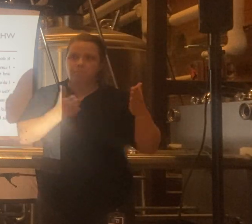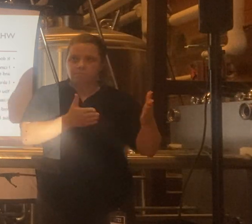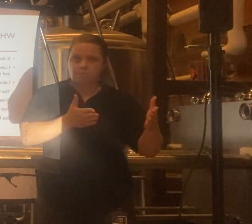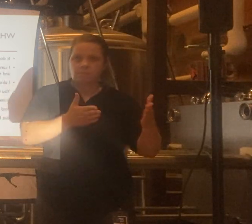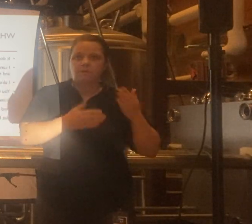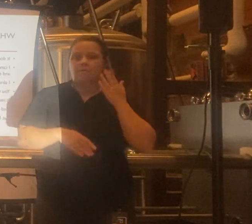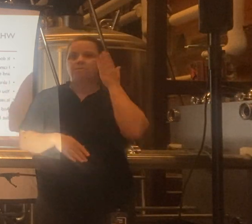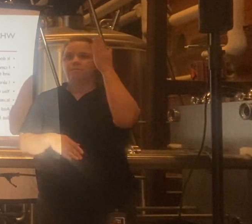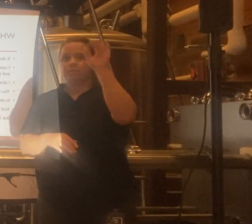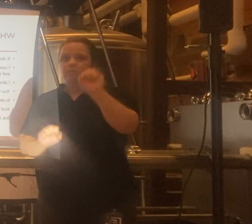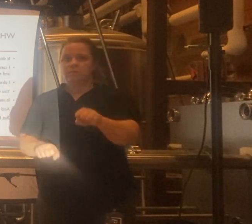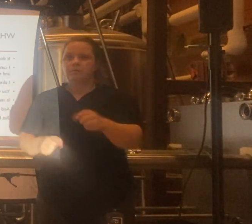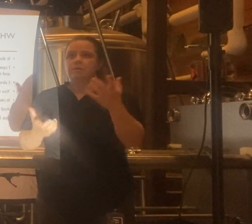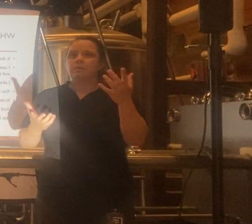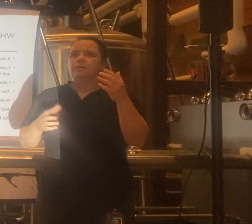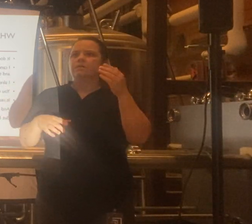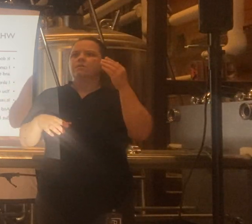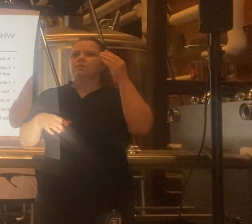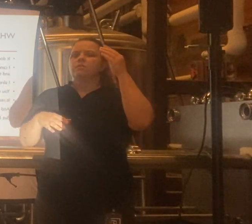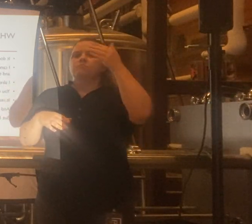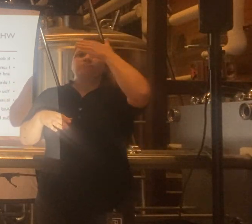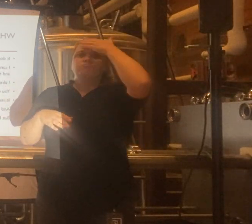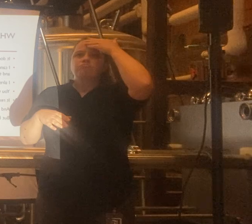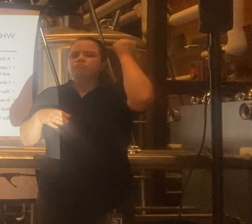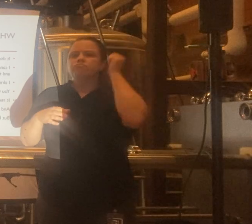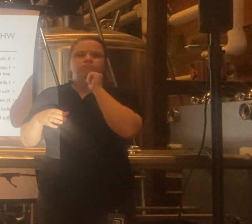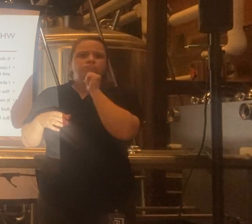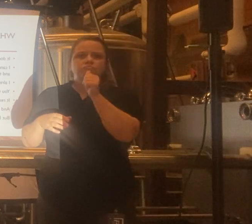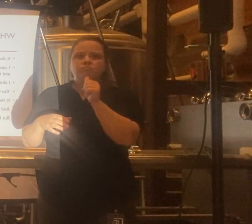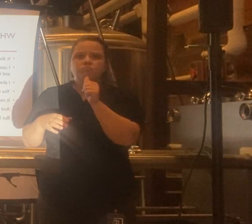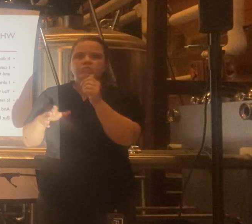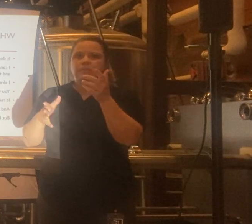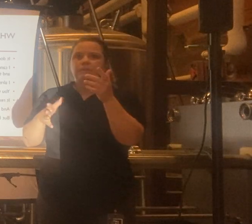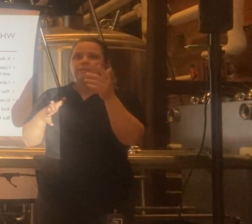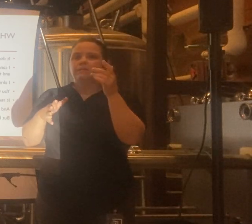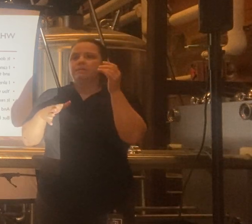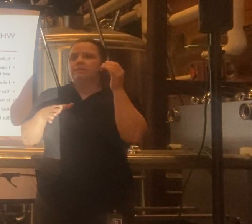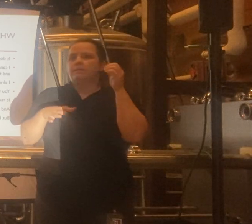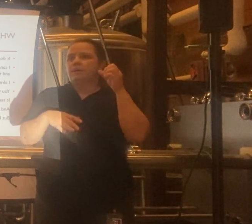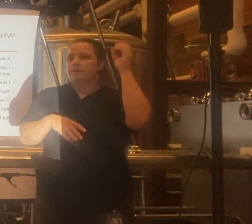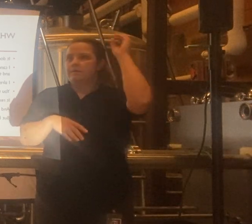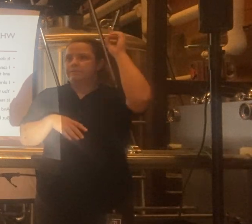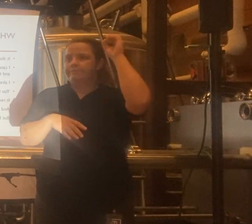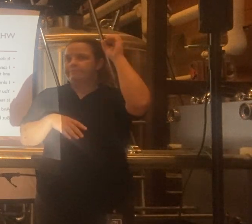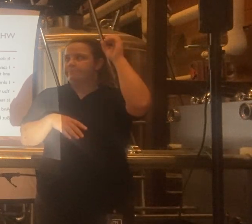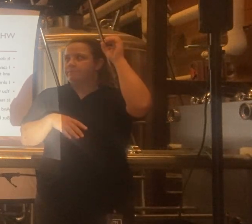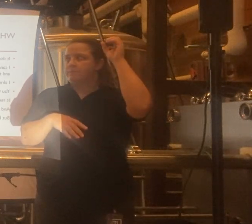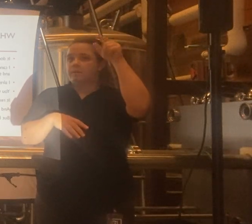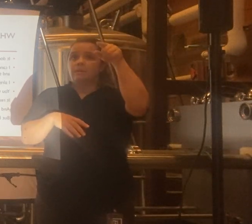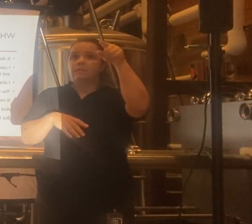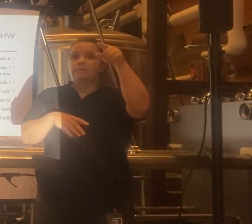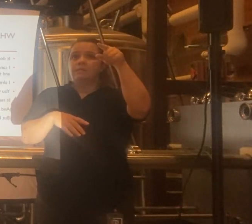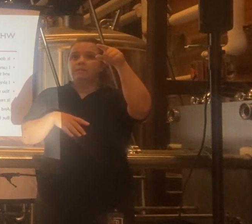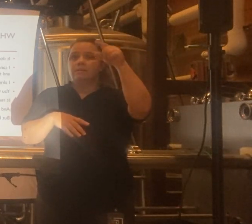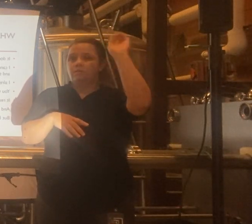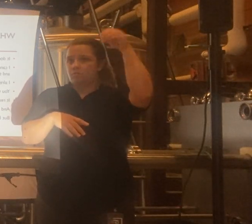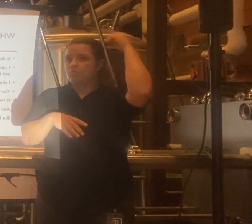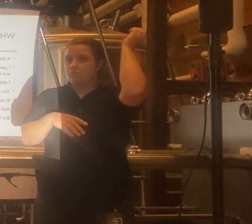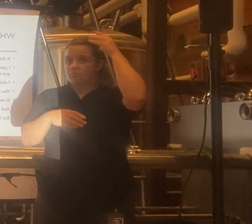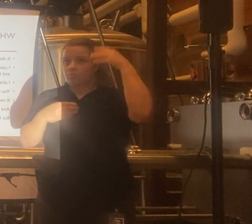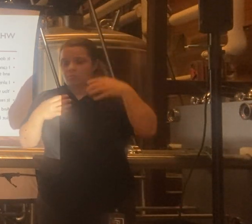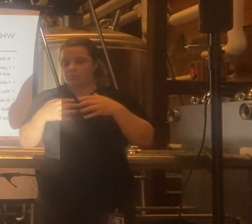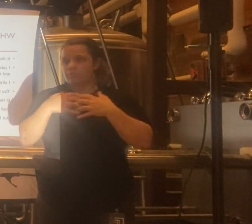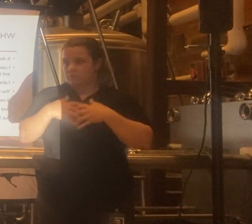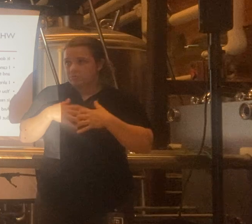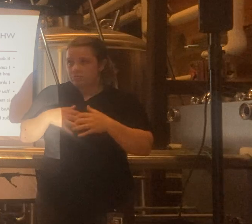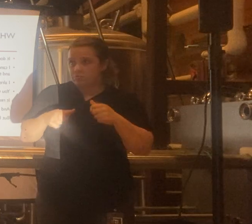forget, there's a trailer out there. The rain's not helping. Oddly, solar trailer, and it's raining. But the solar generator I'm going to talk about is inside the